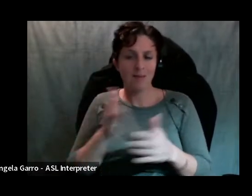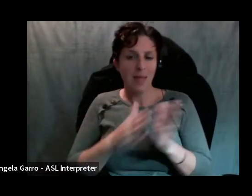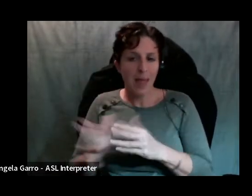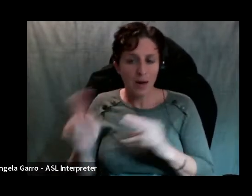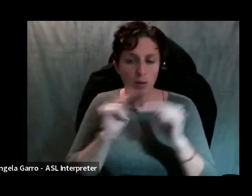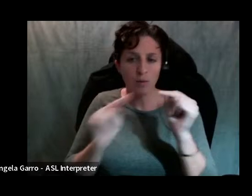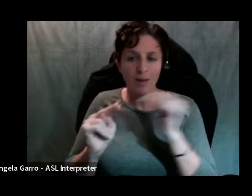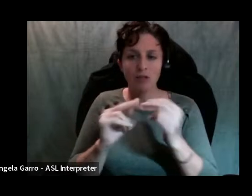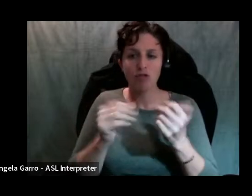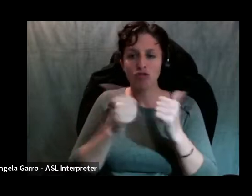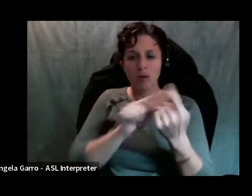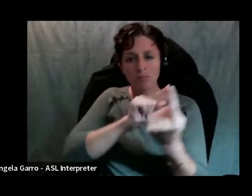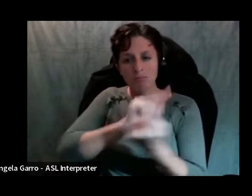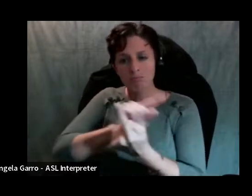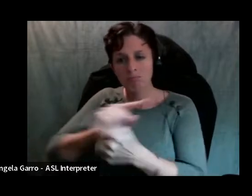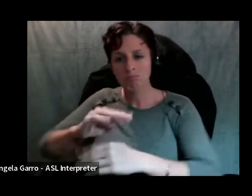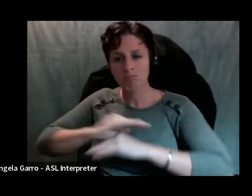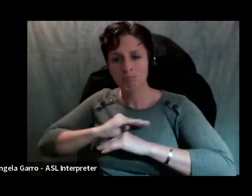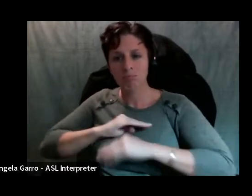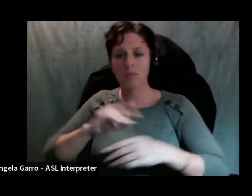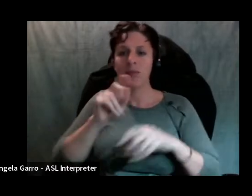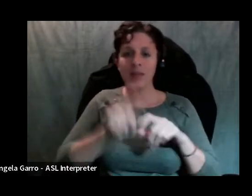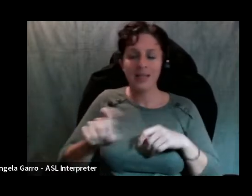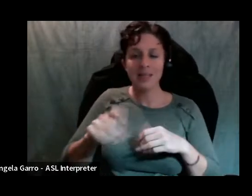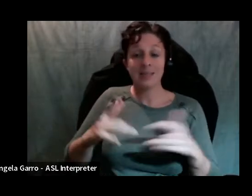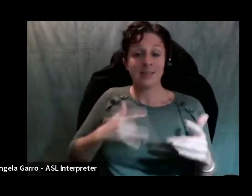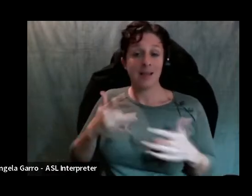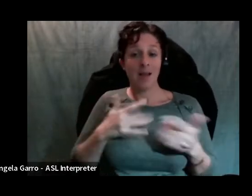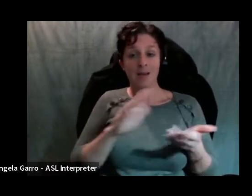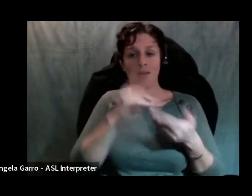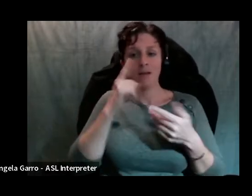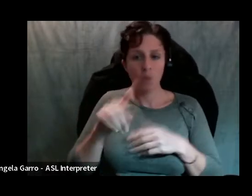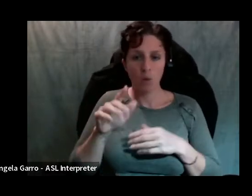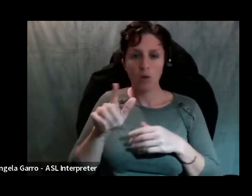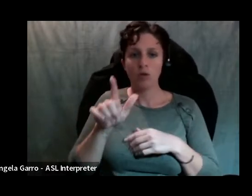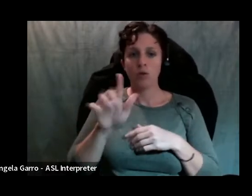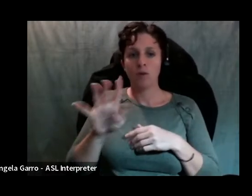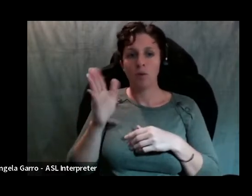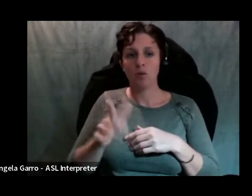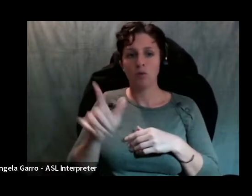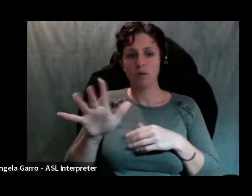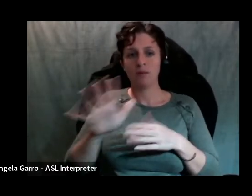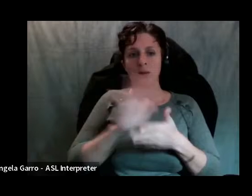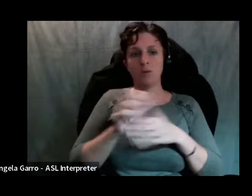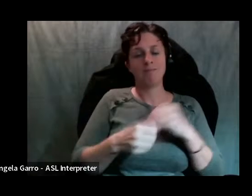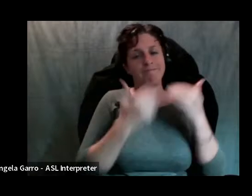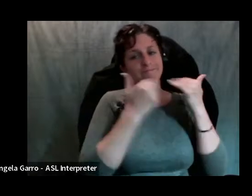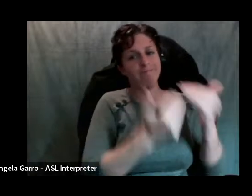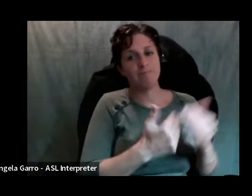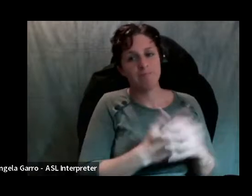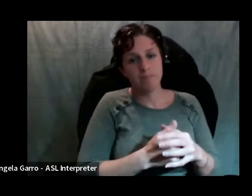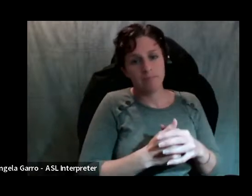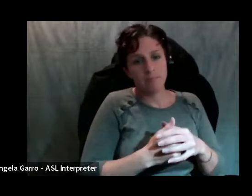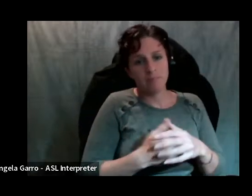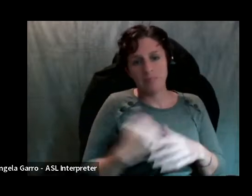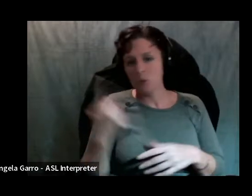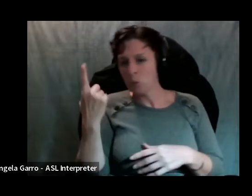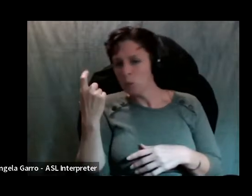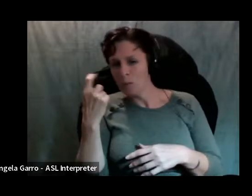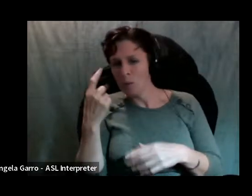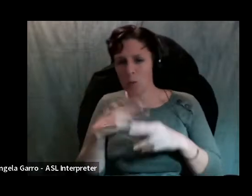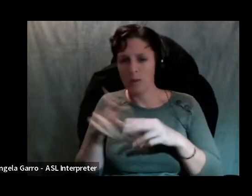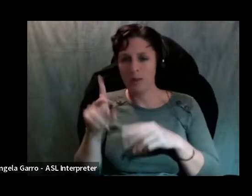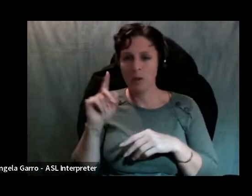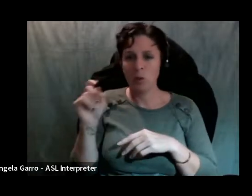to meet all those needs and get excited for the 24, 25 school year. So thank you. Thank you for that. And I have just one more question. I'll go ahead.